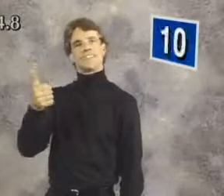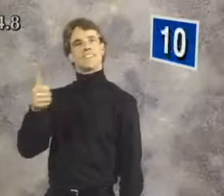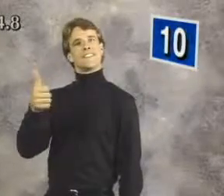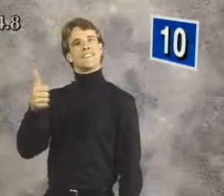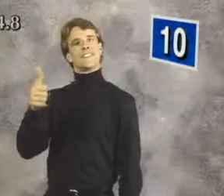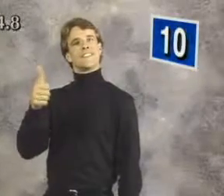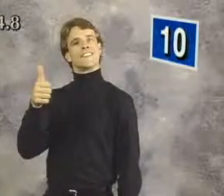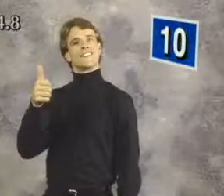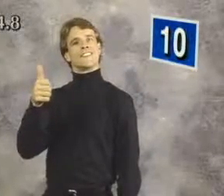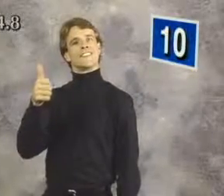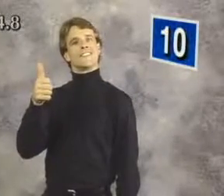10.